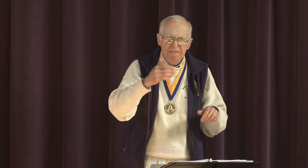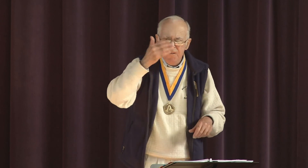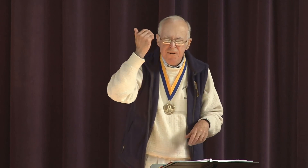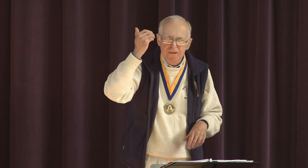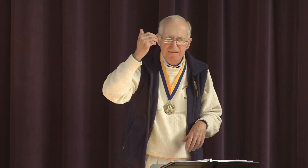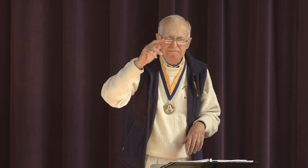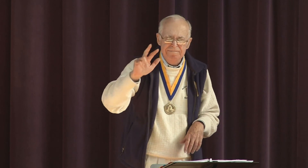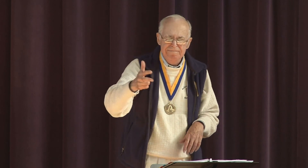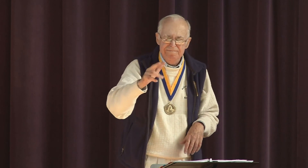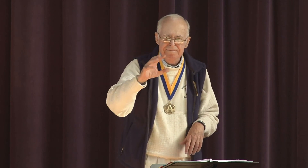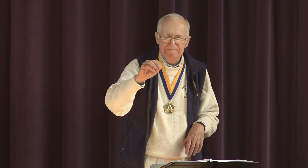eat.